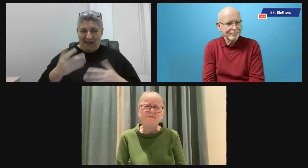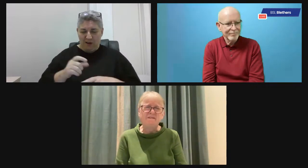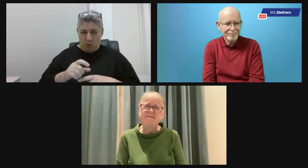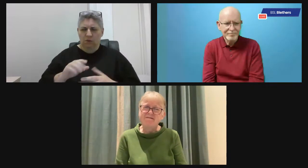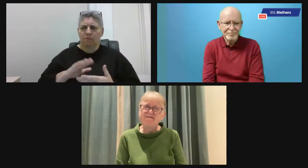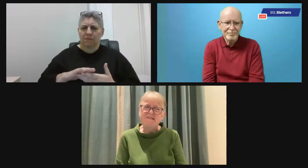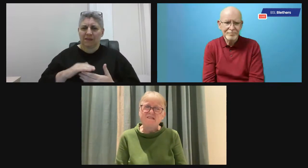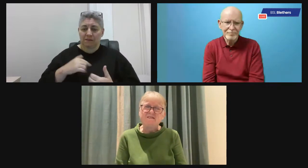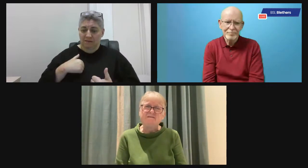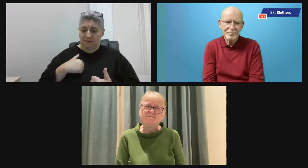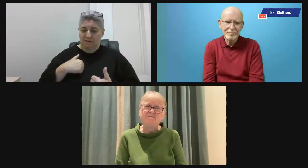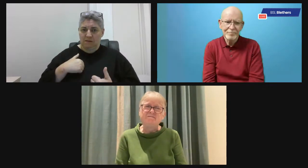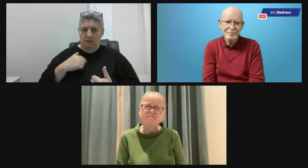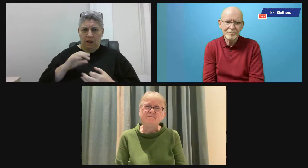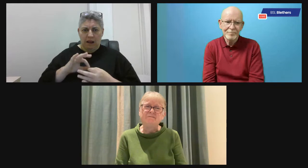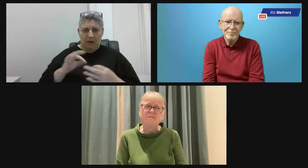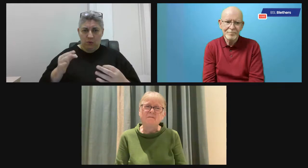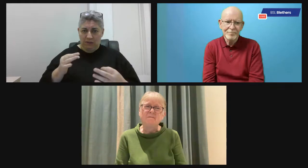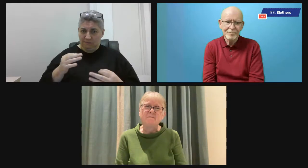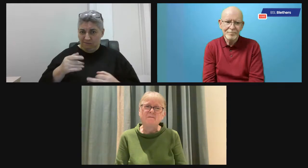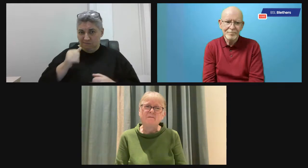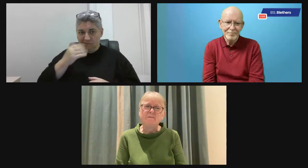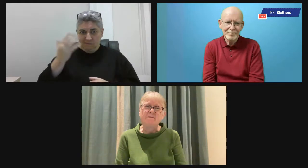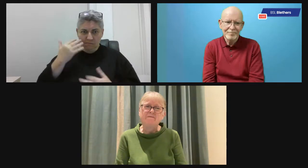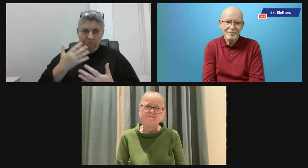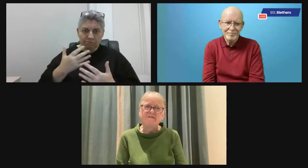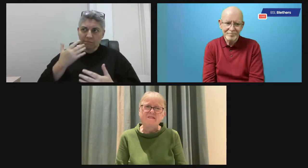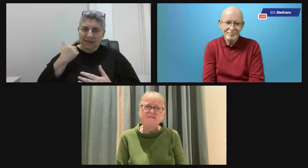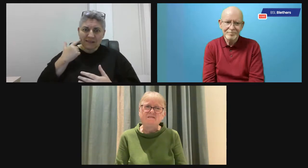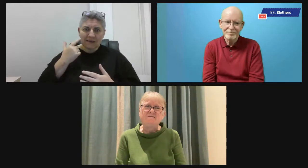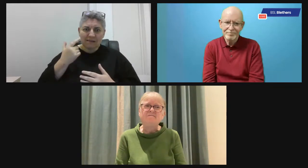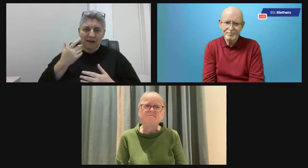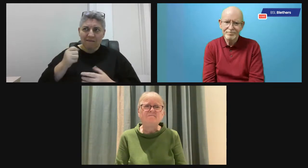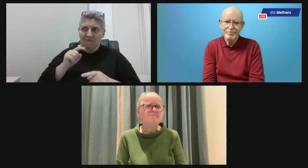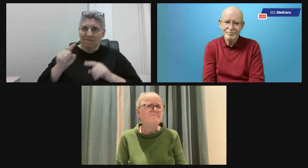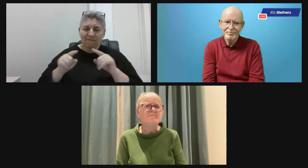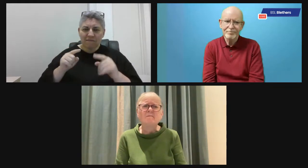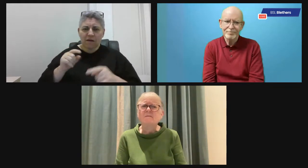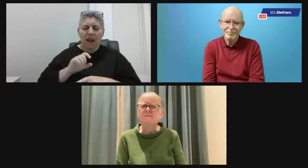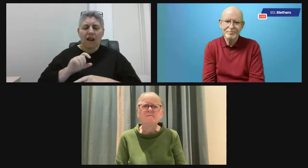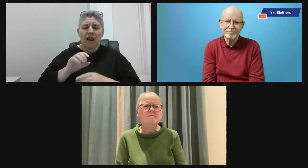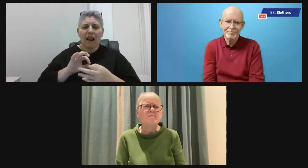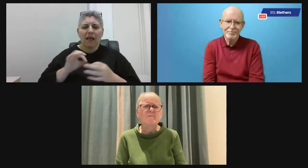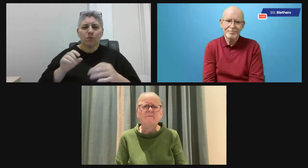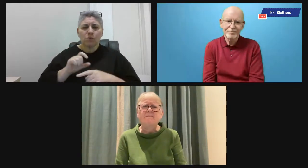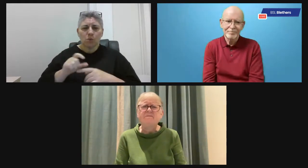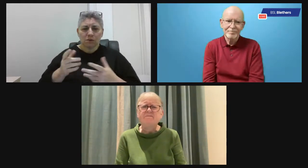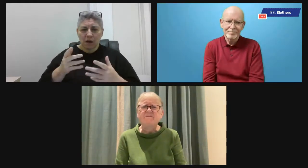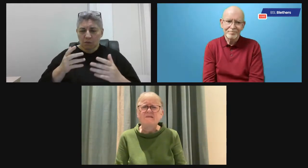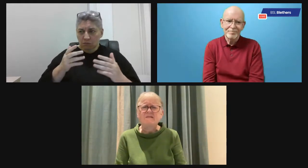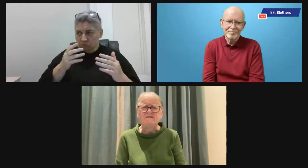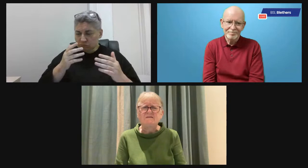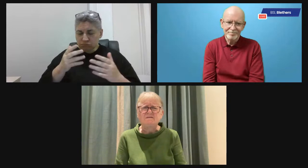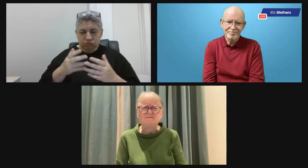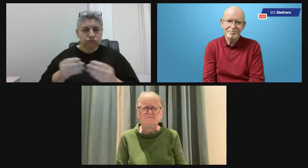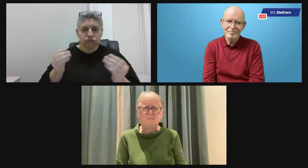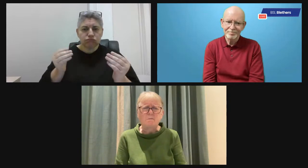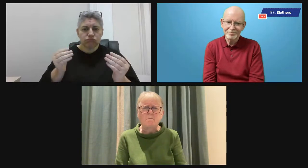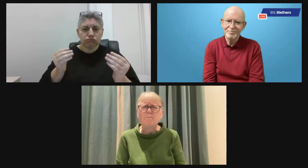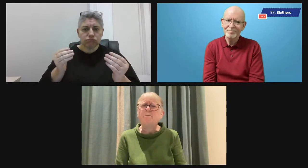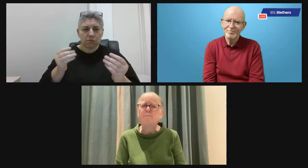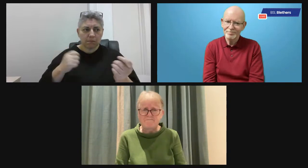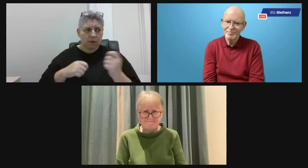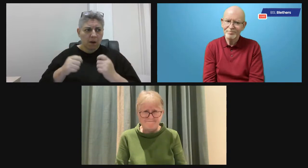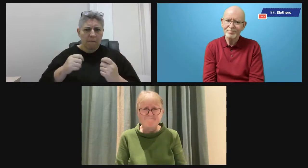you know, you have to really know about yourself before you're even going to think about teaching. And